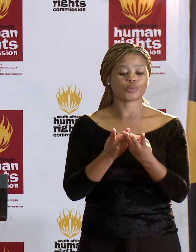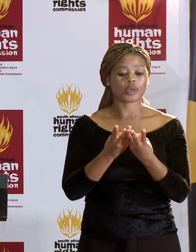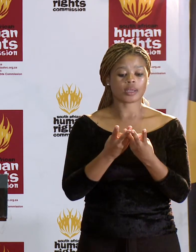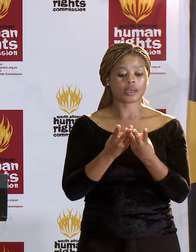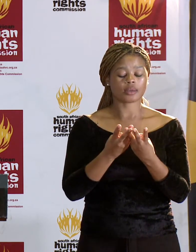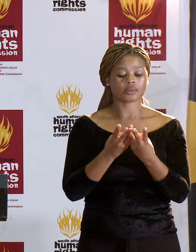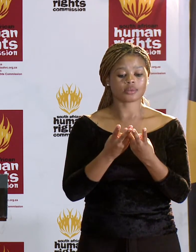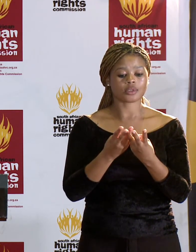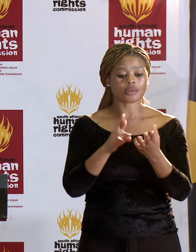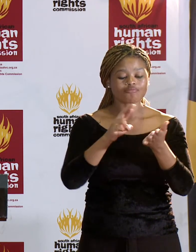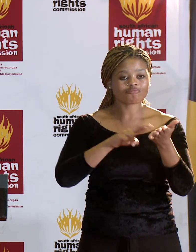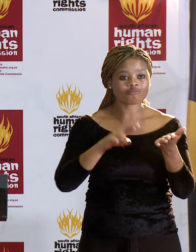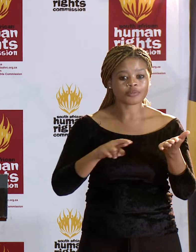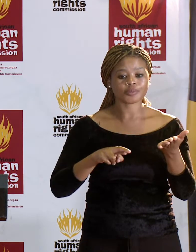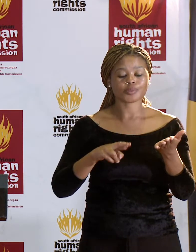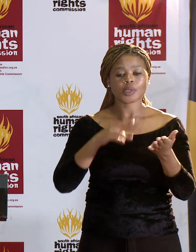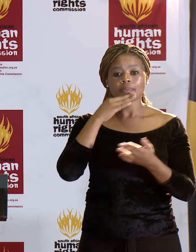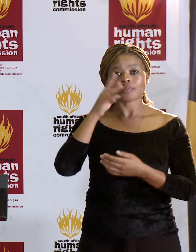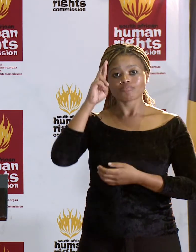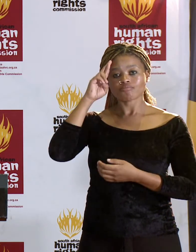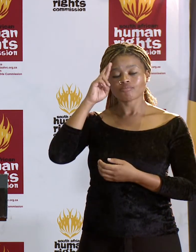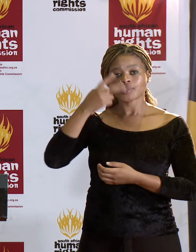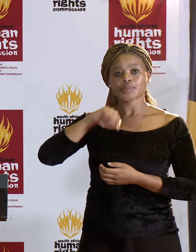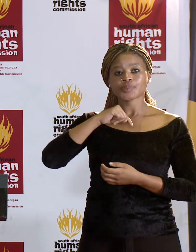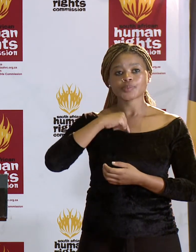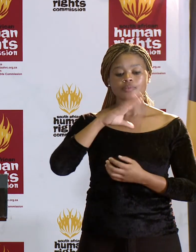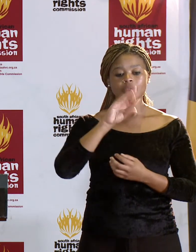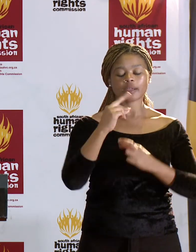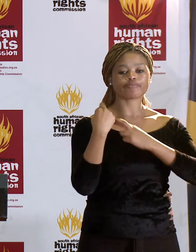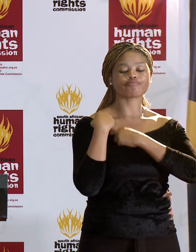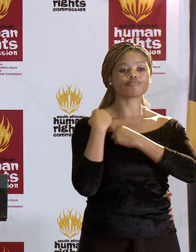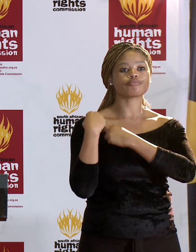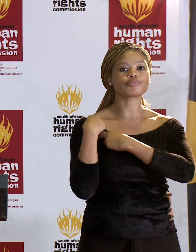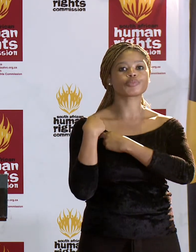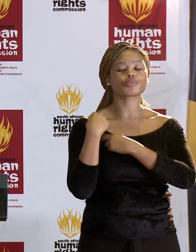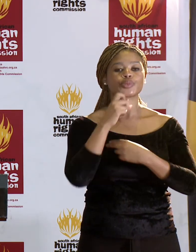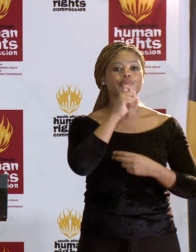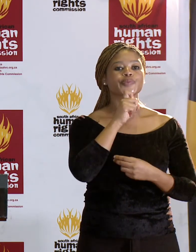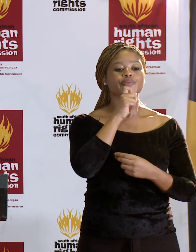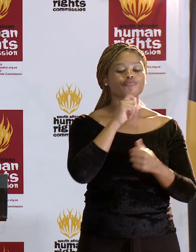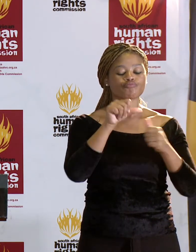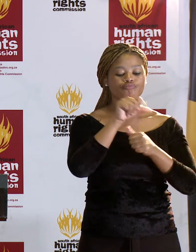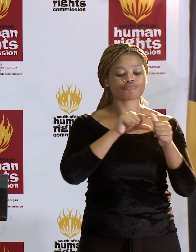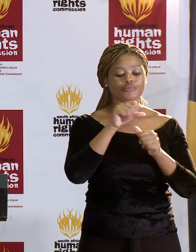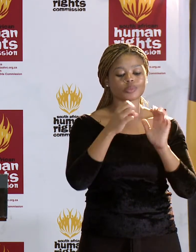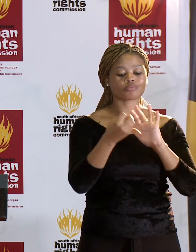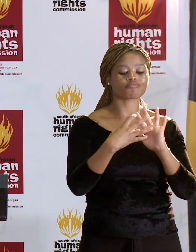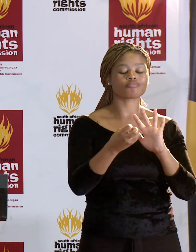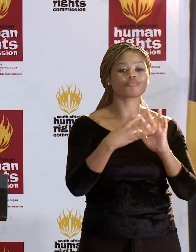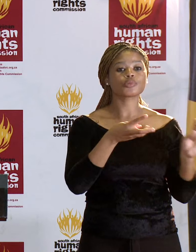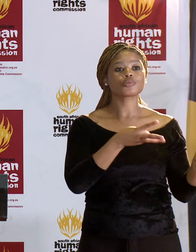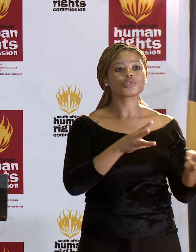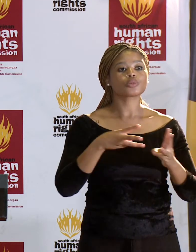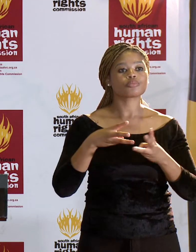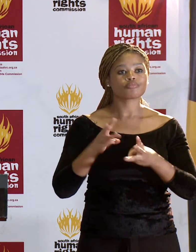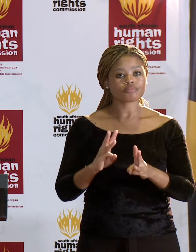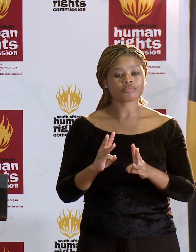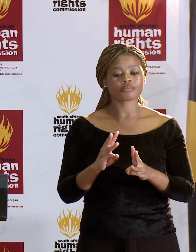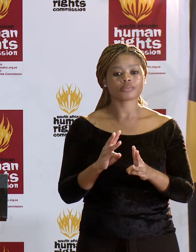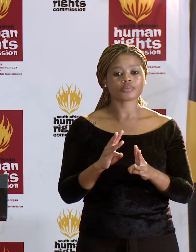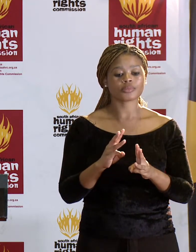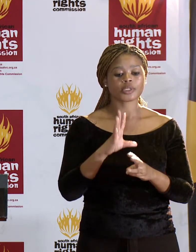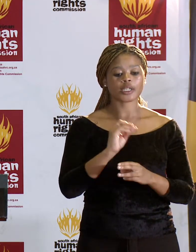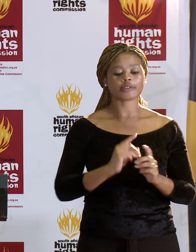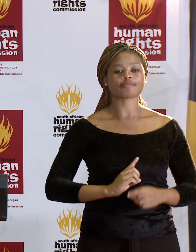consequences. The Charter serves as a reminder that we have a responsibility to use social media in a way that respects